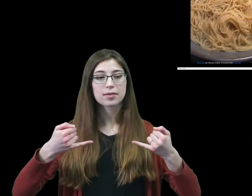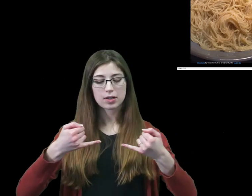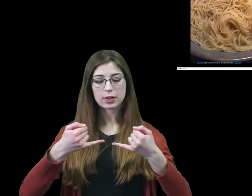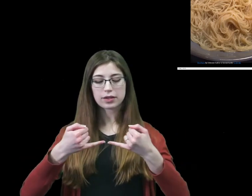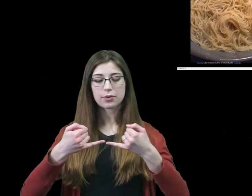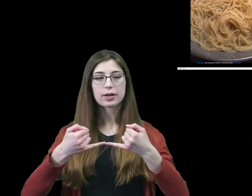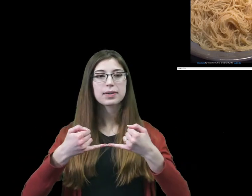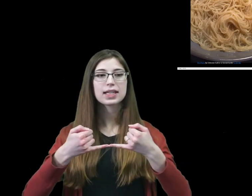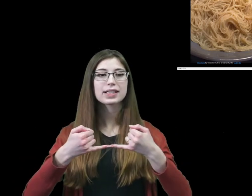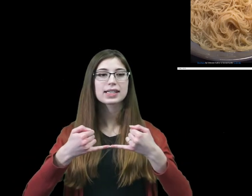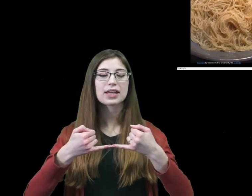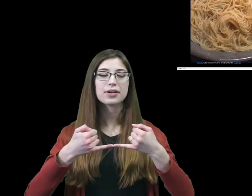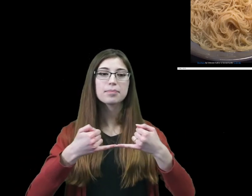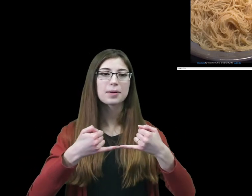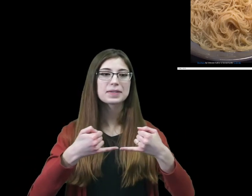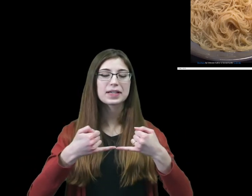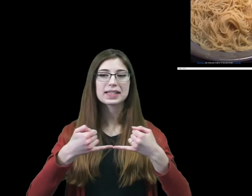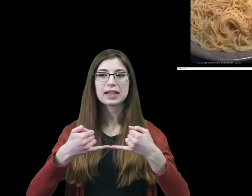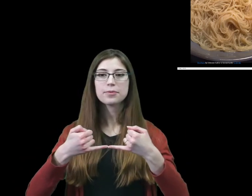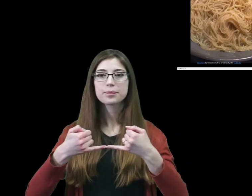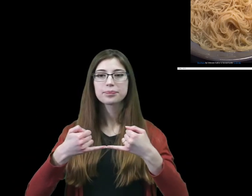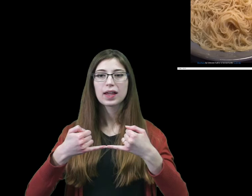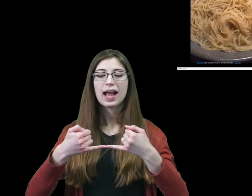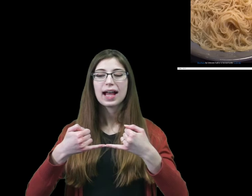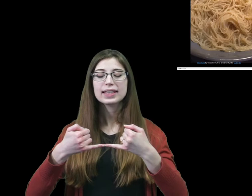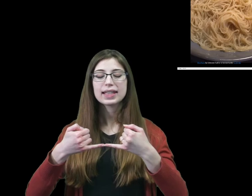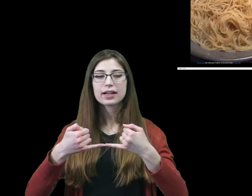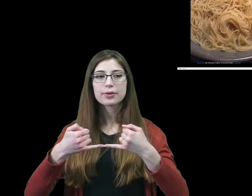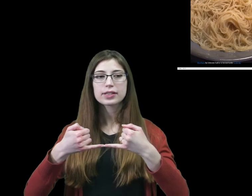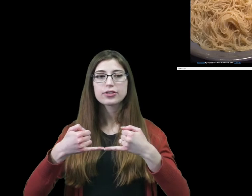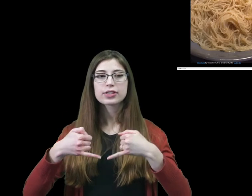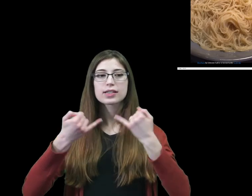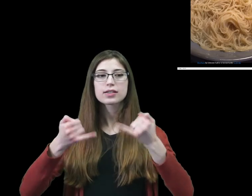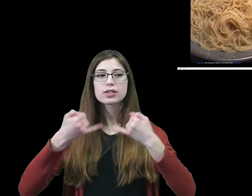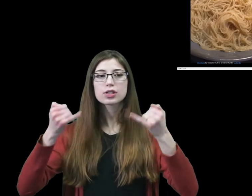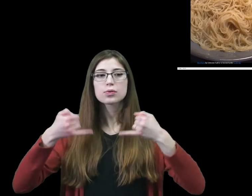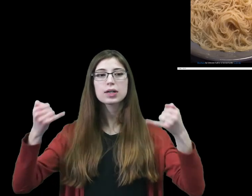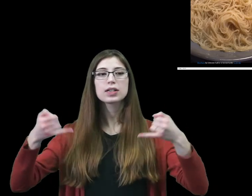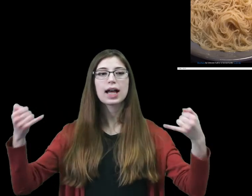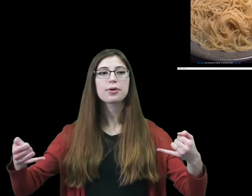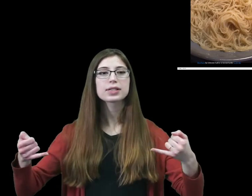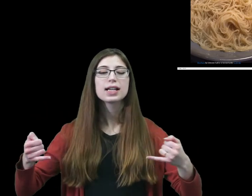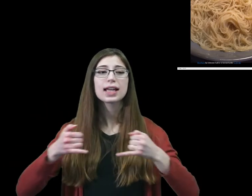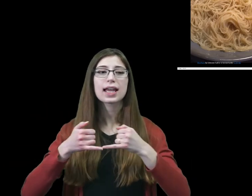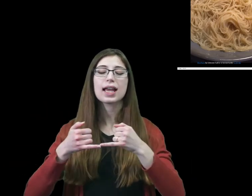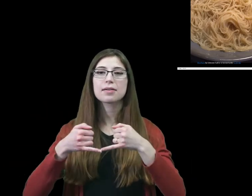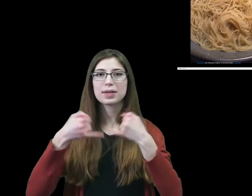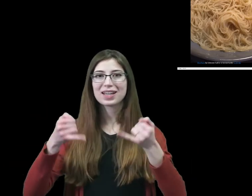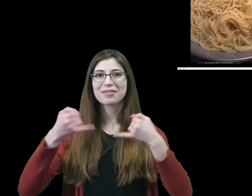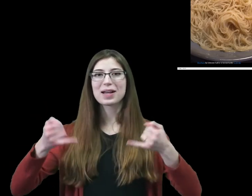with your pinkies together, palms facing you. And then they are going to just swirl out like a big mess